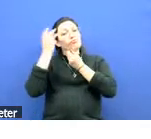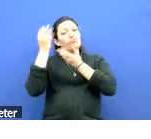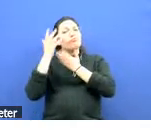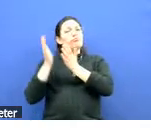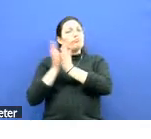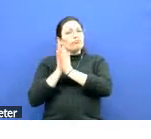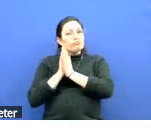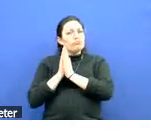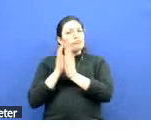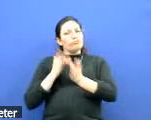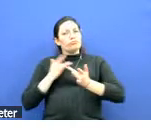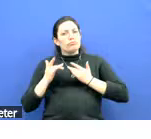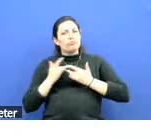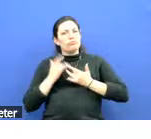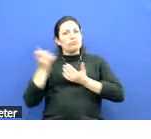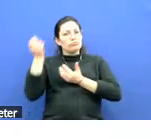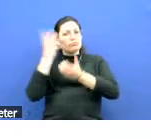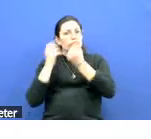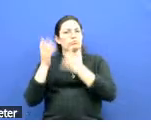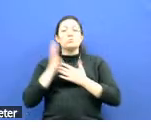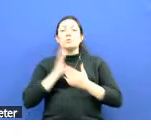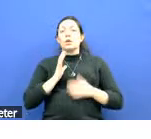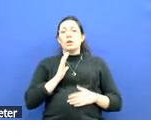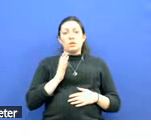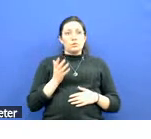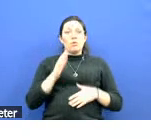of the private property owners have received